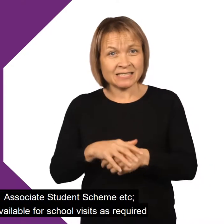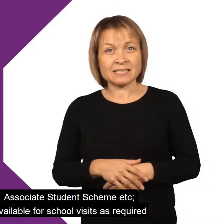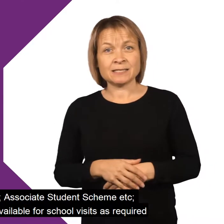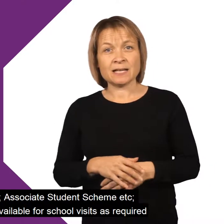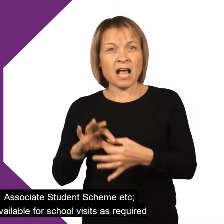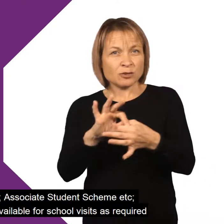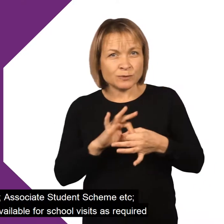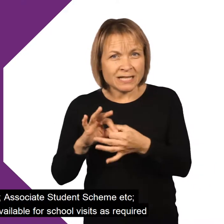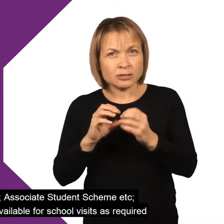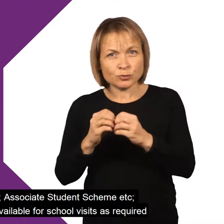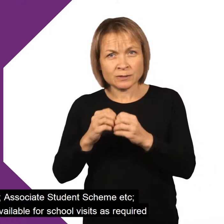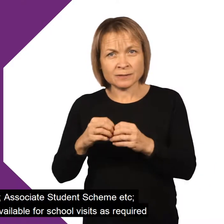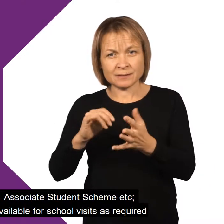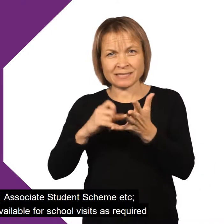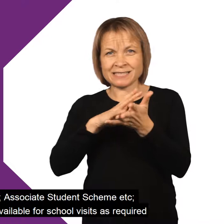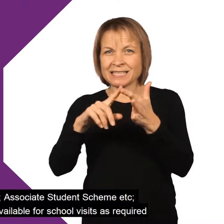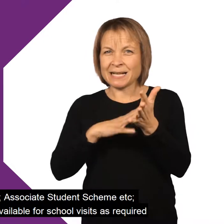Assisted student scheme etc